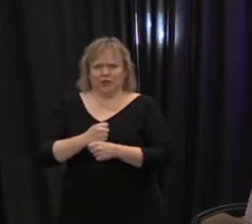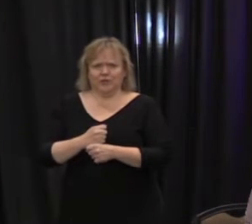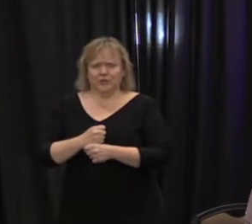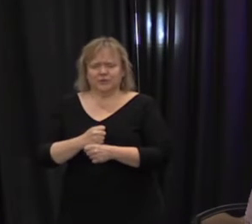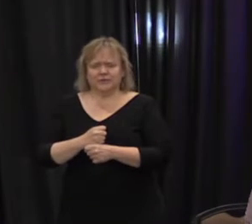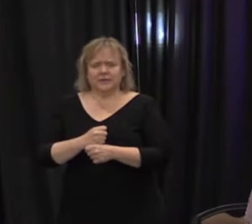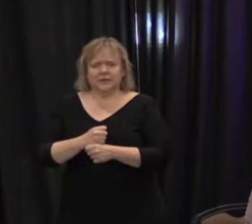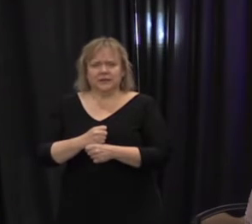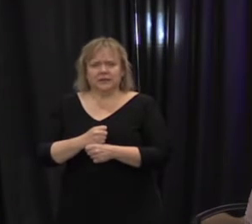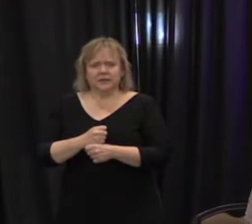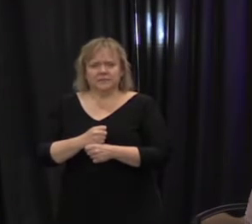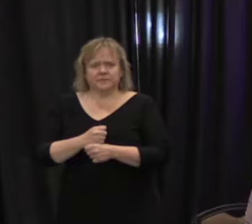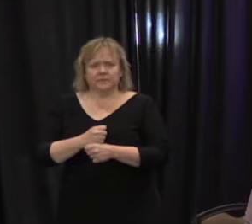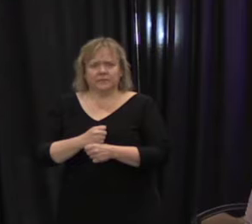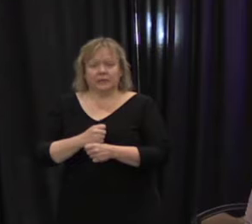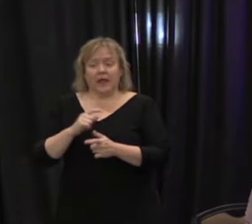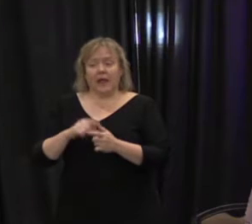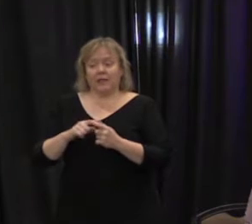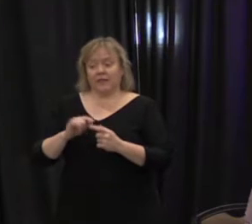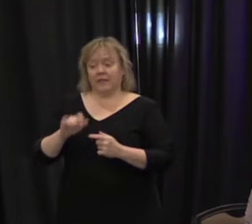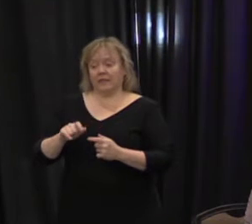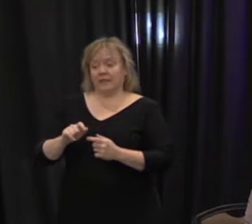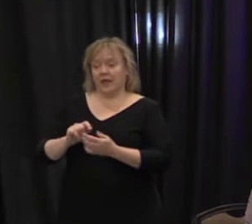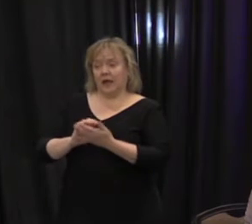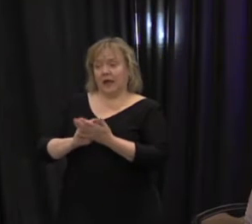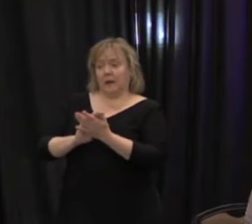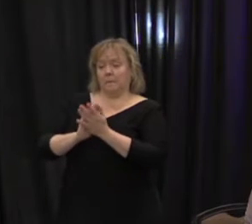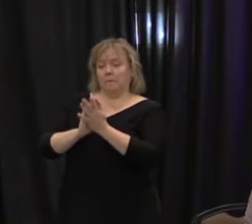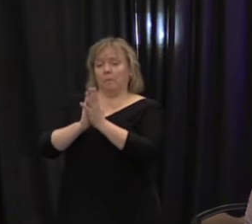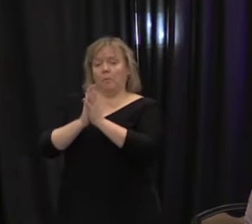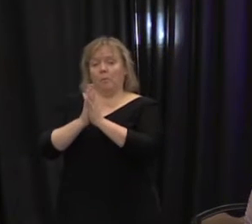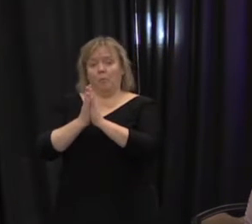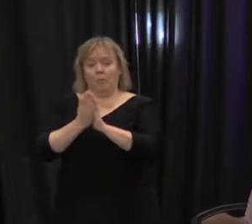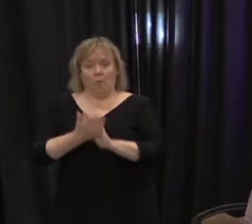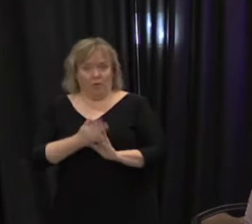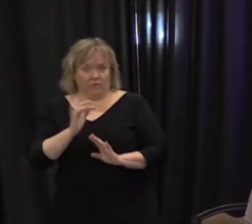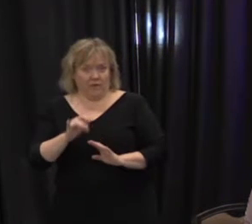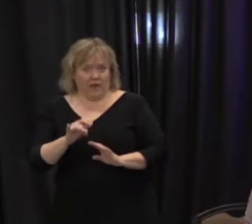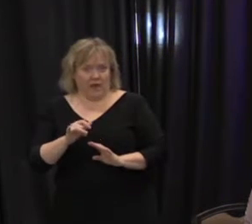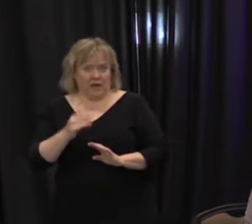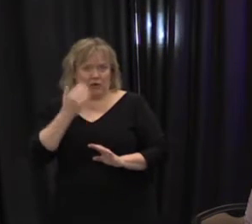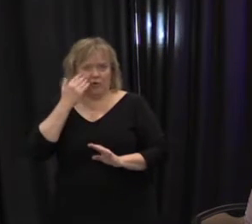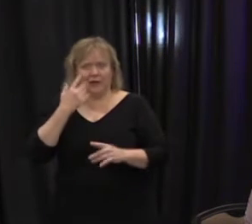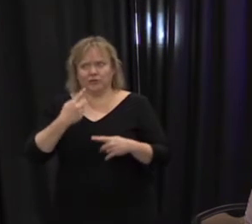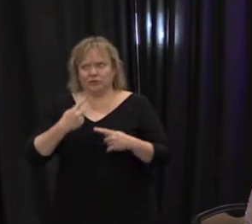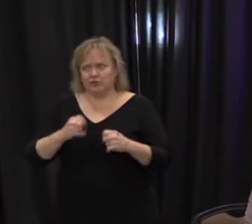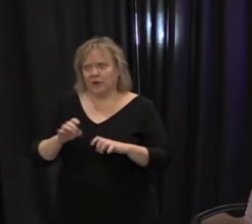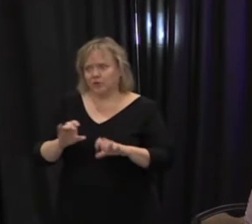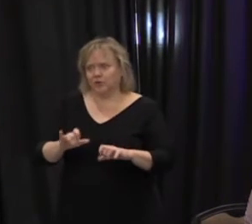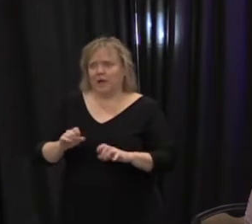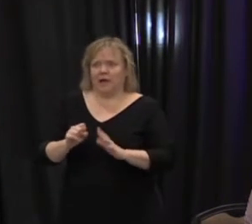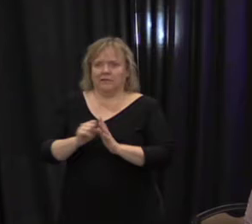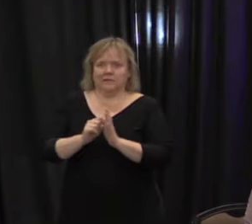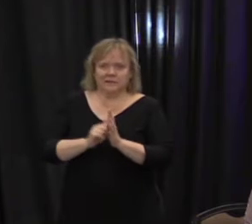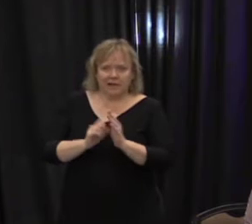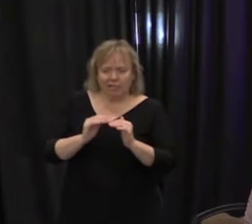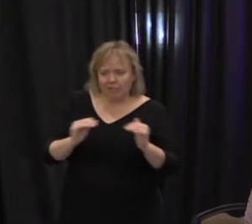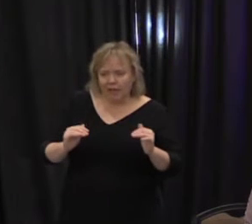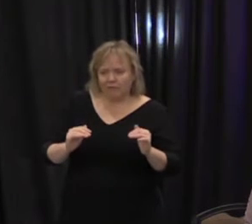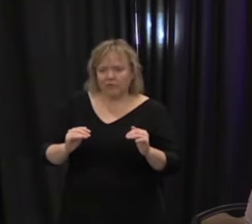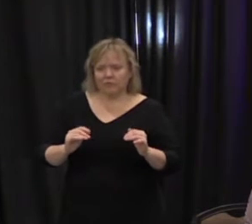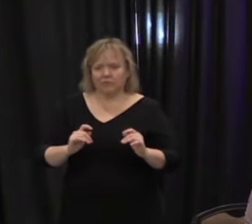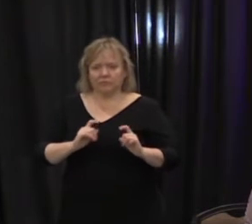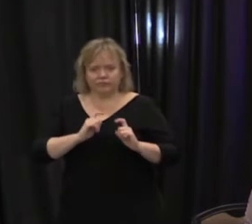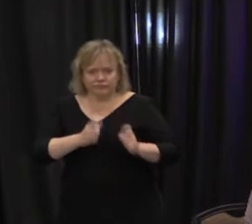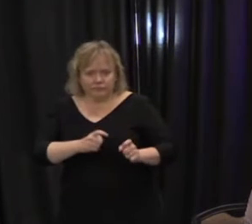Yeah. And that then sort of turned into, the attempts to do so at the state level and in civil